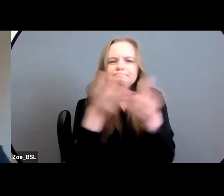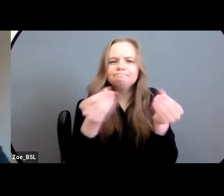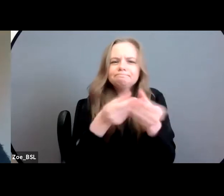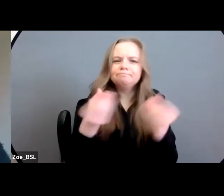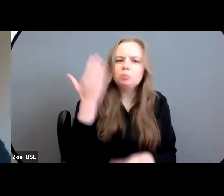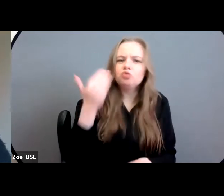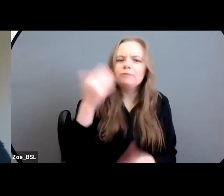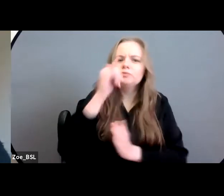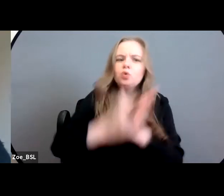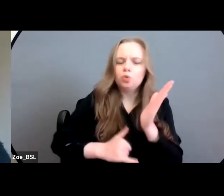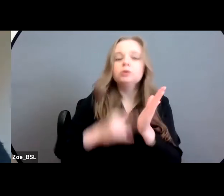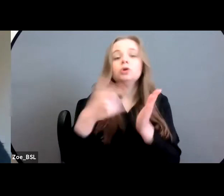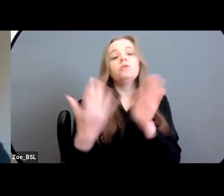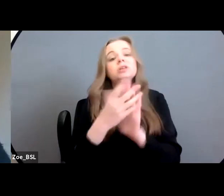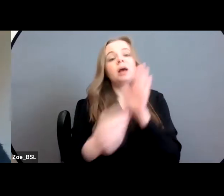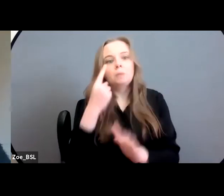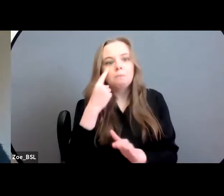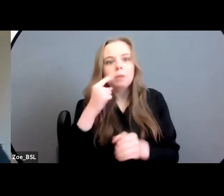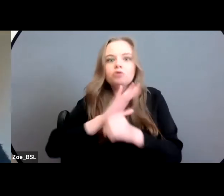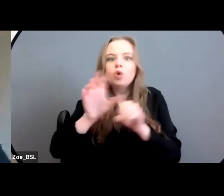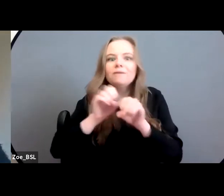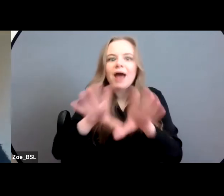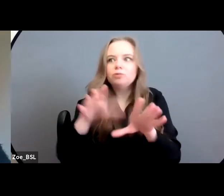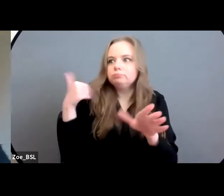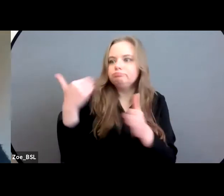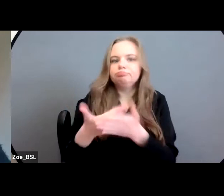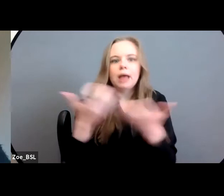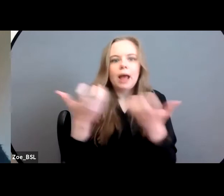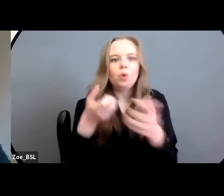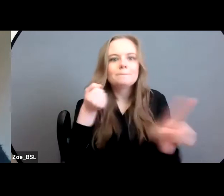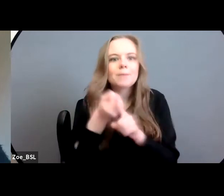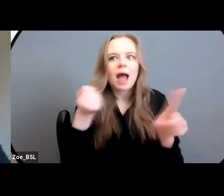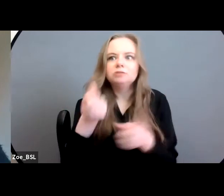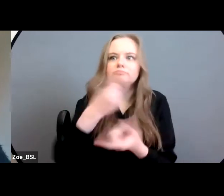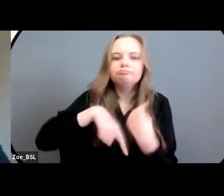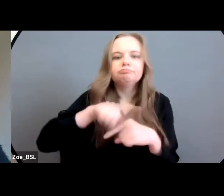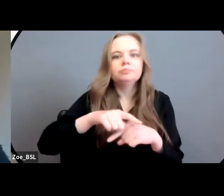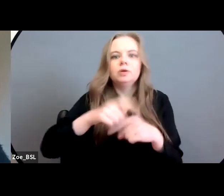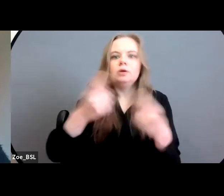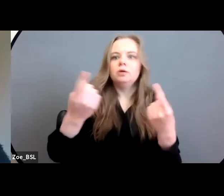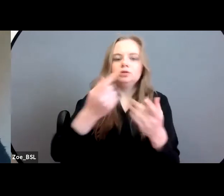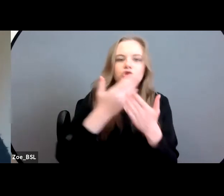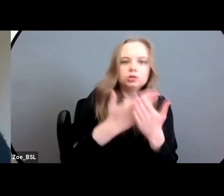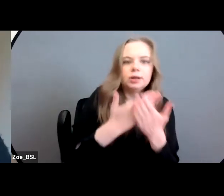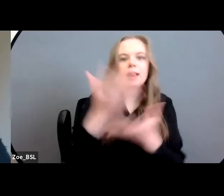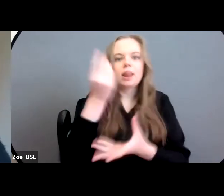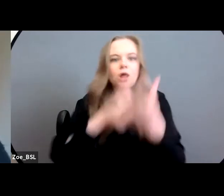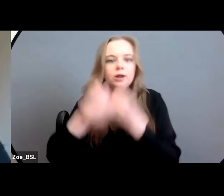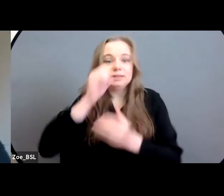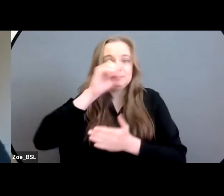For example, the impact of COVID-19, the COVID-19 pandemic, both on study and learning